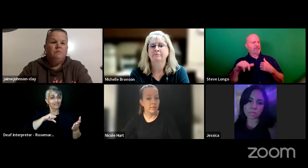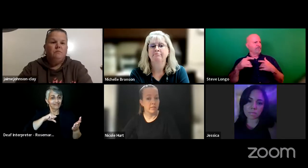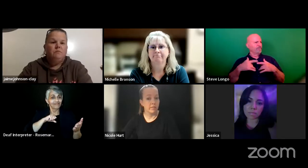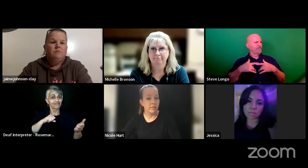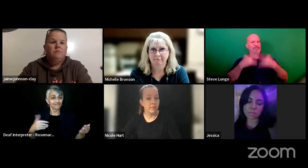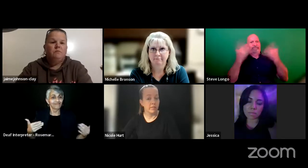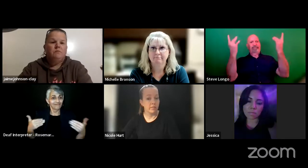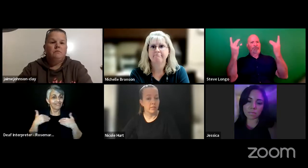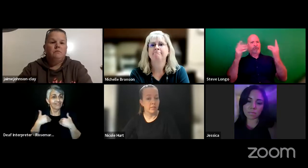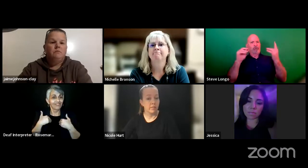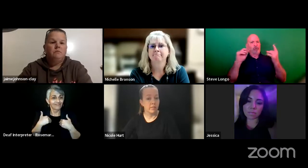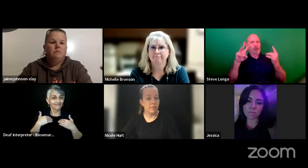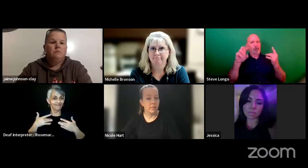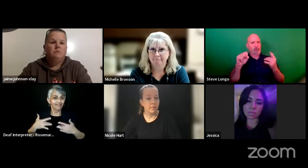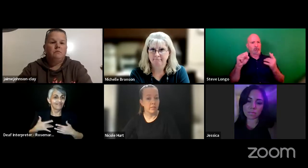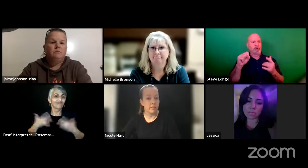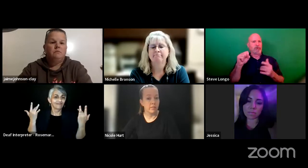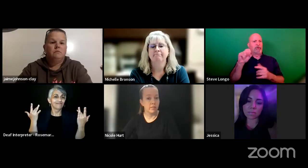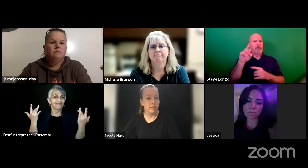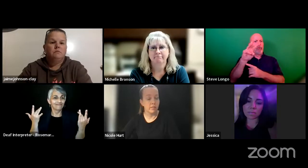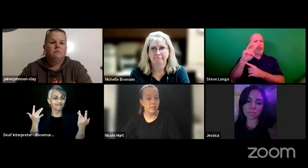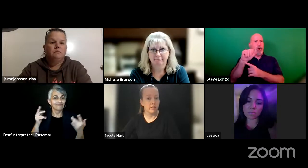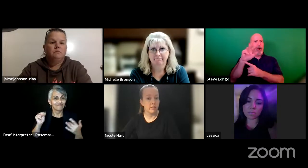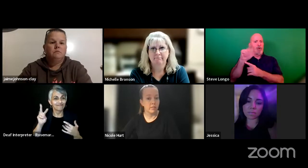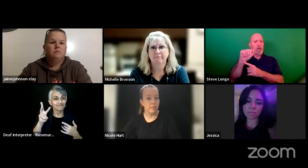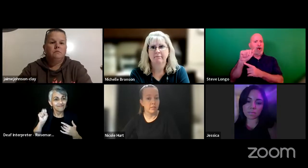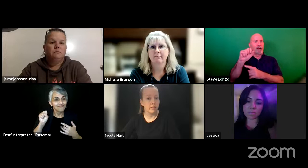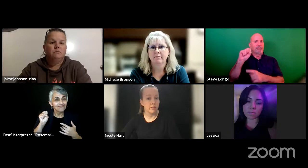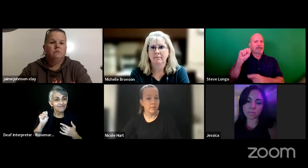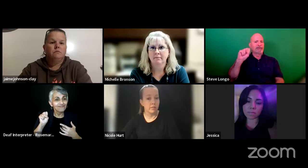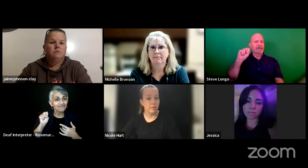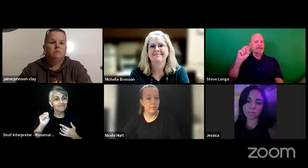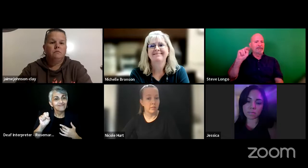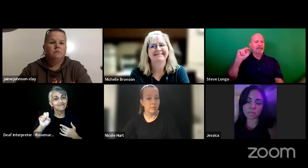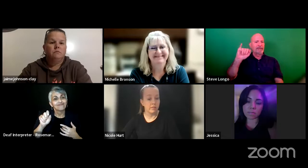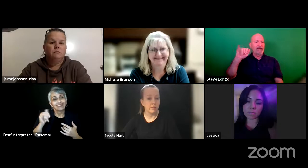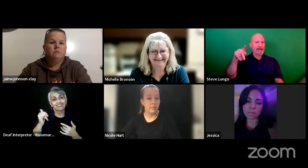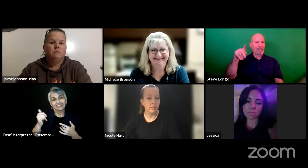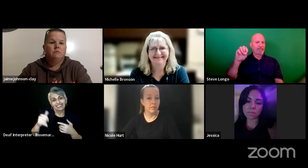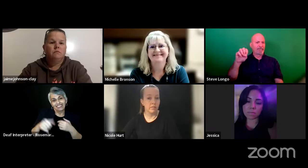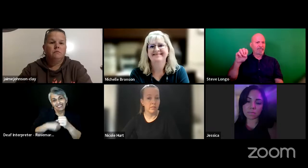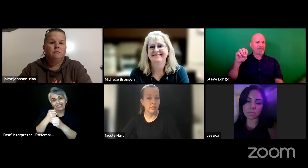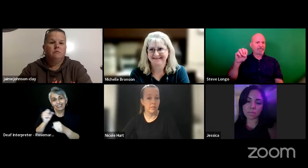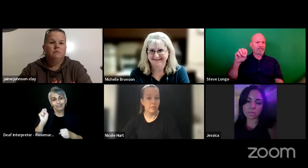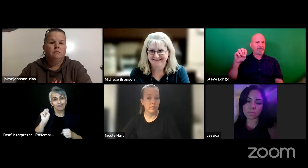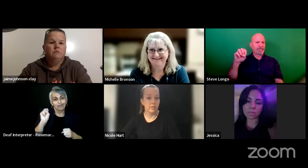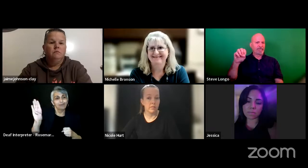We are very proud to have this recognition.